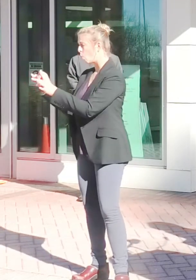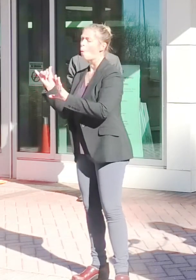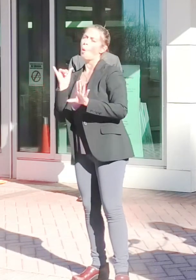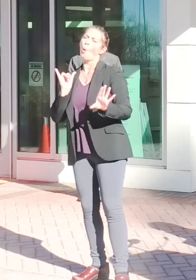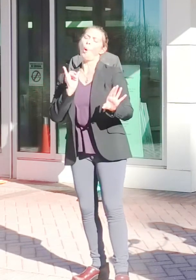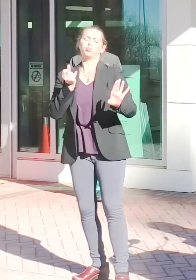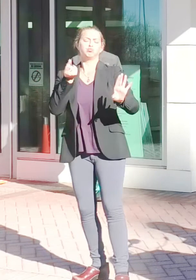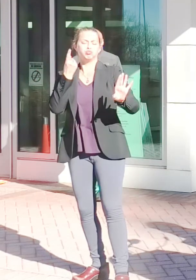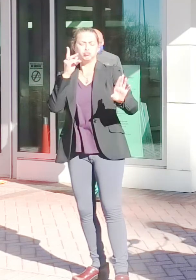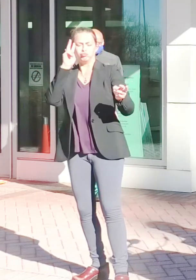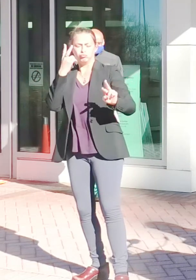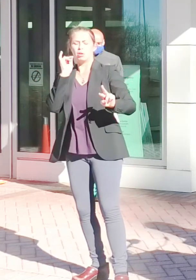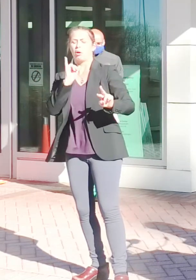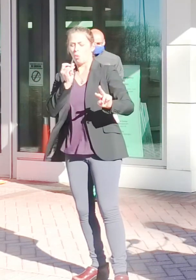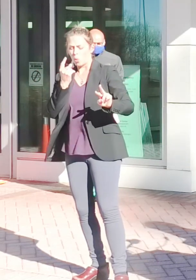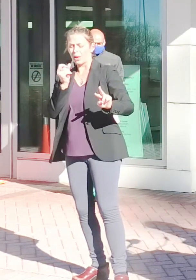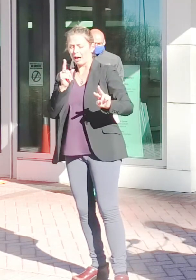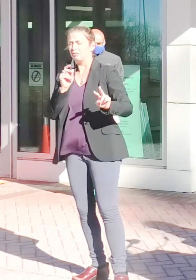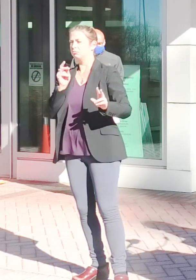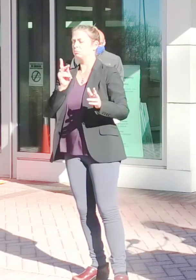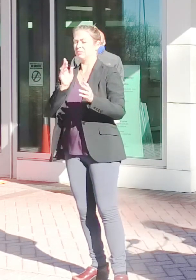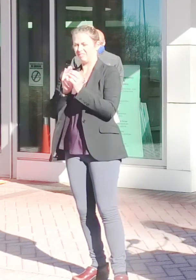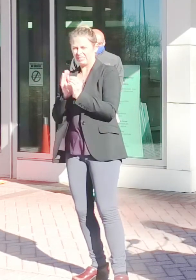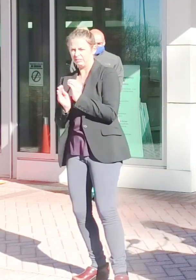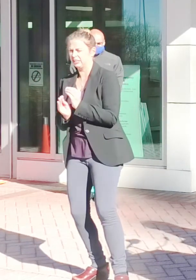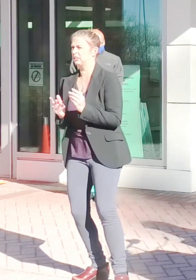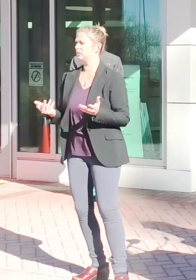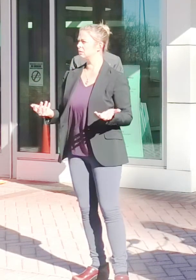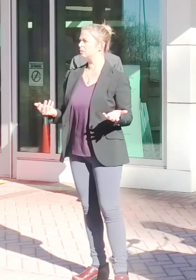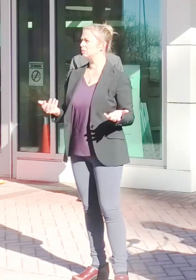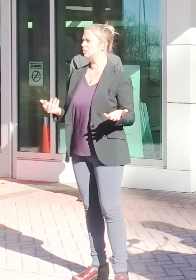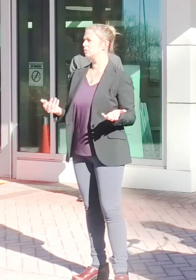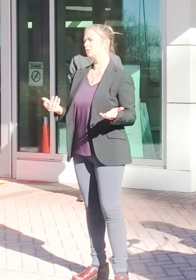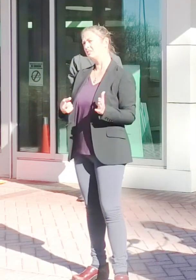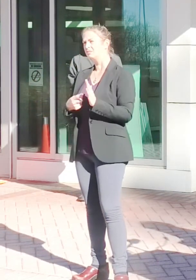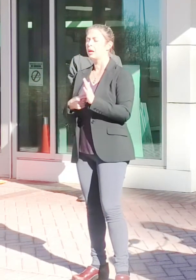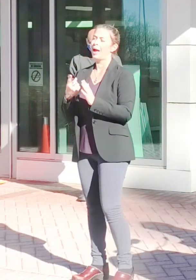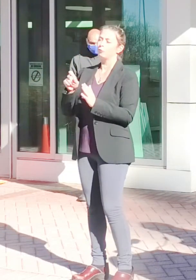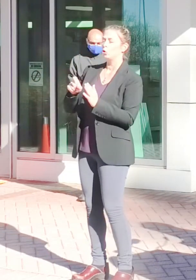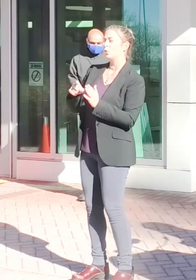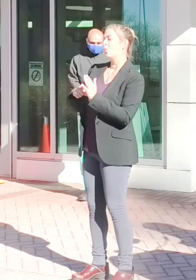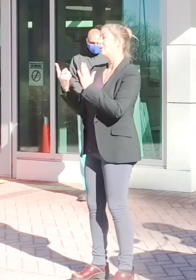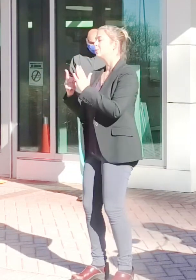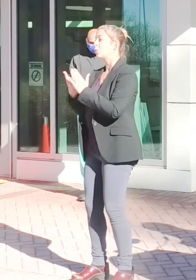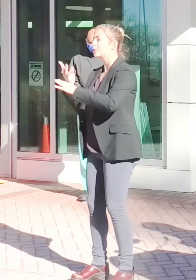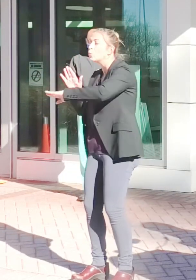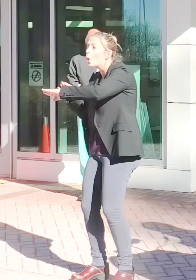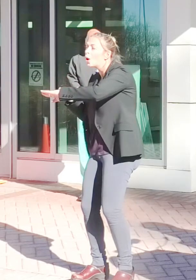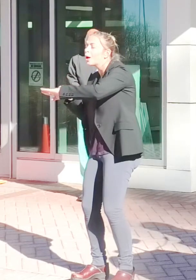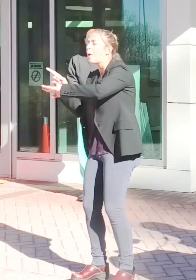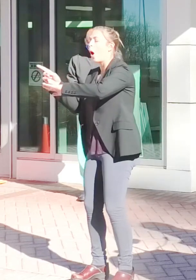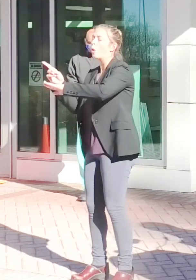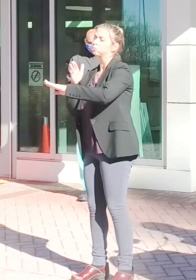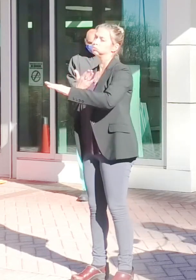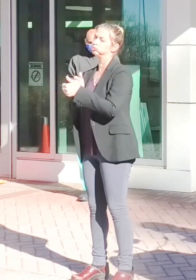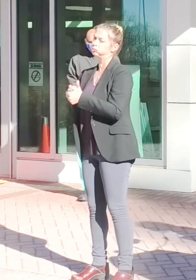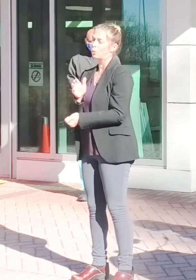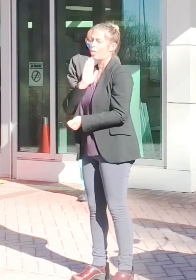we had to do several warnings, but they fell into compliance. So we hope that